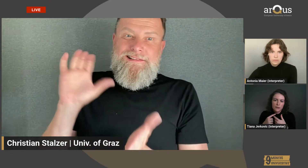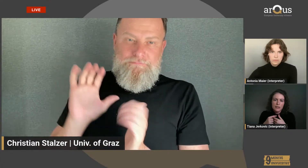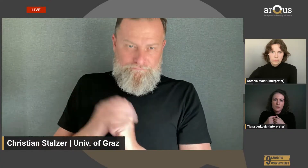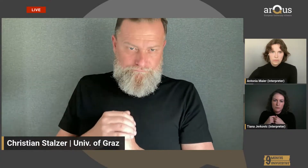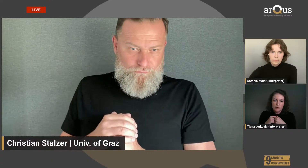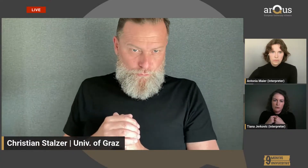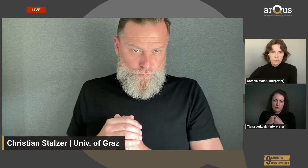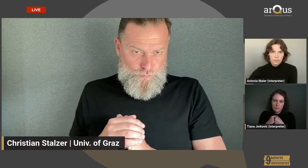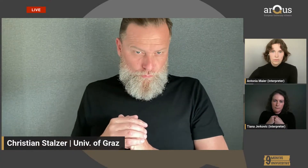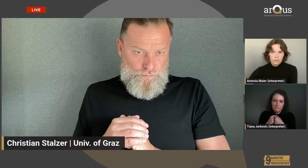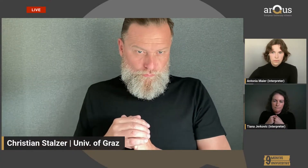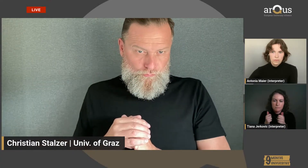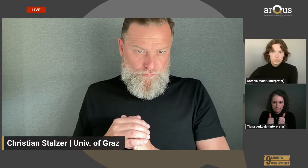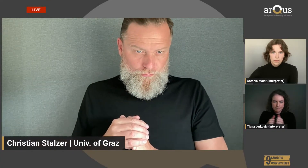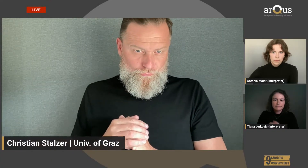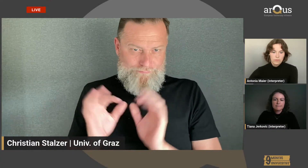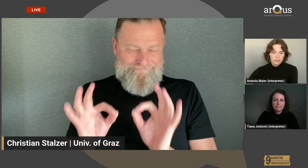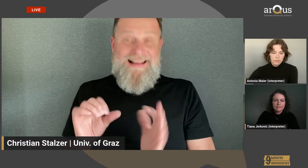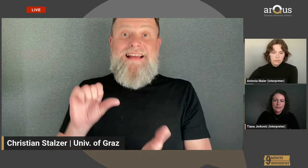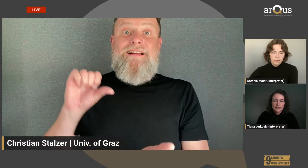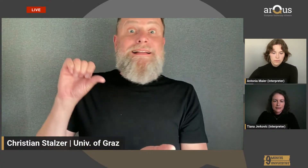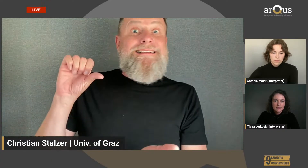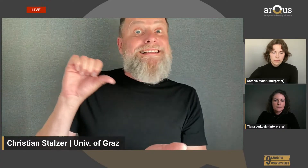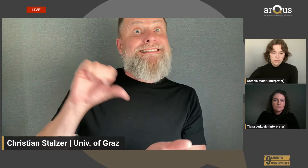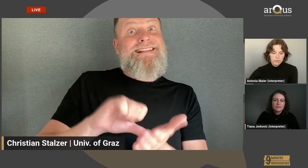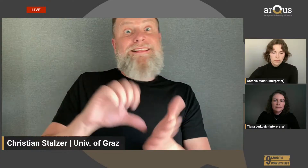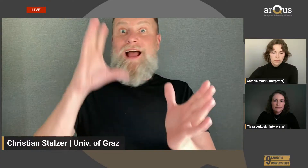but we need both of them.